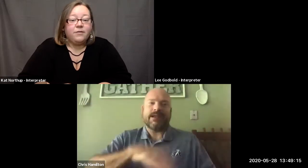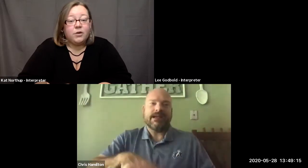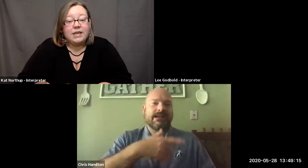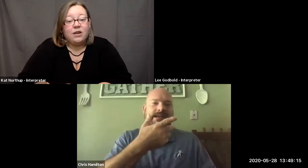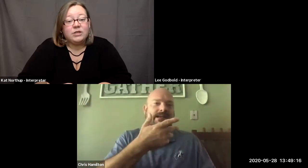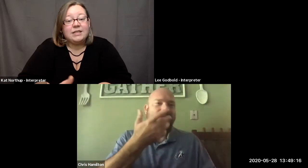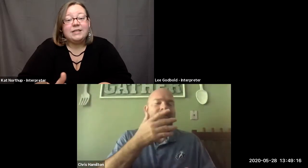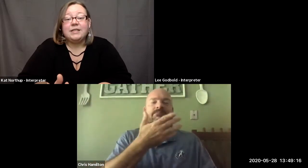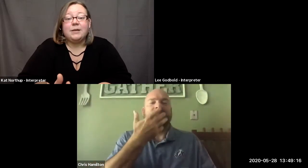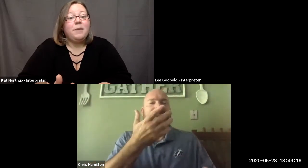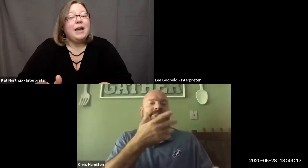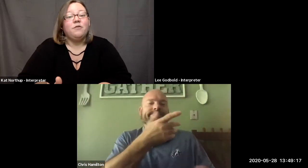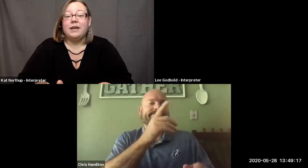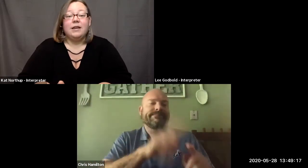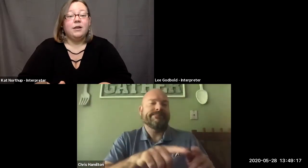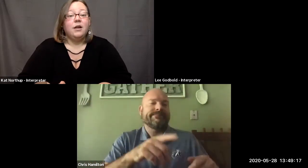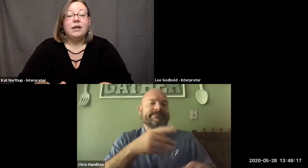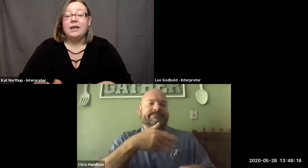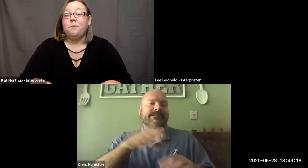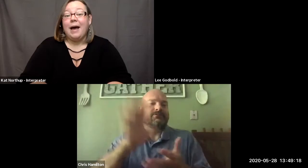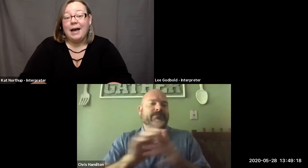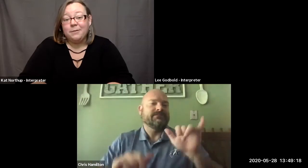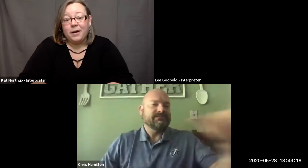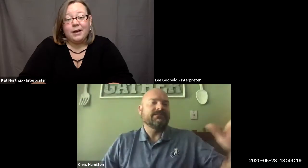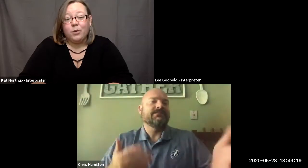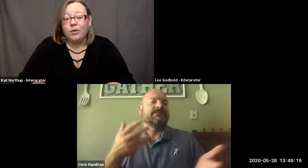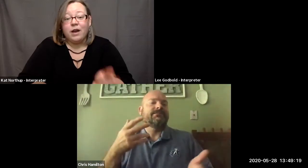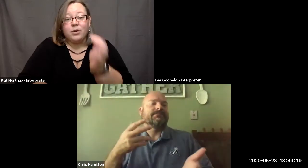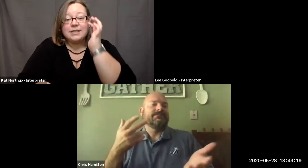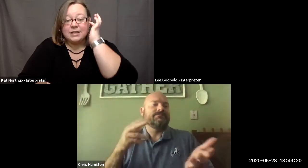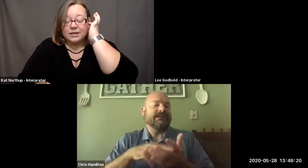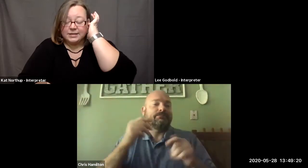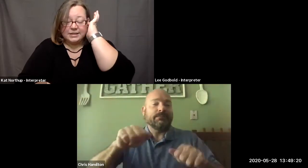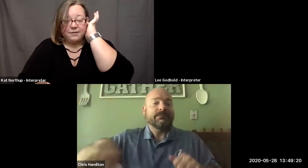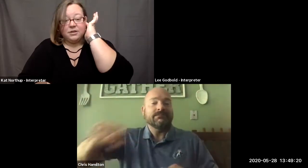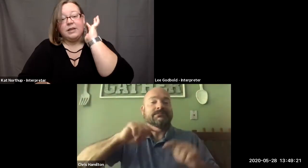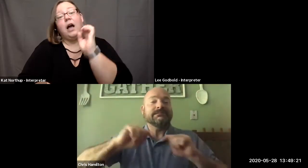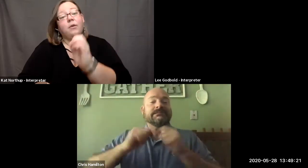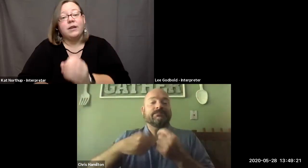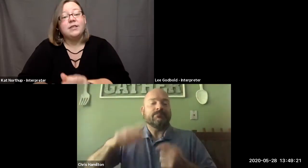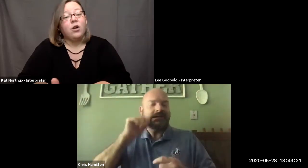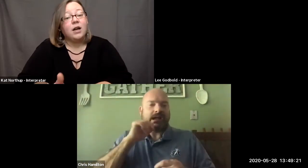those counties may have been hit bad by coronavirus and it is definitely a high risk or a hot